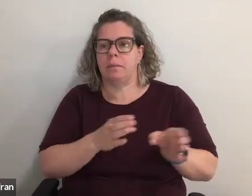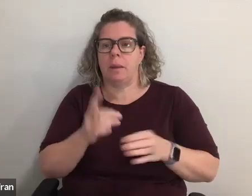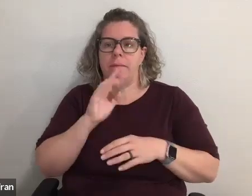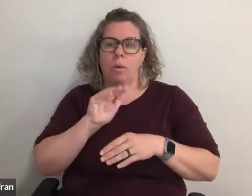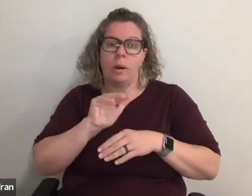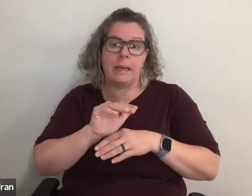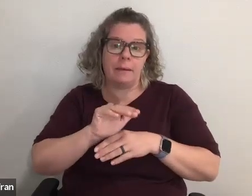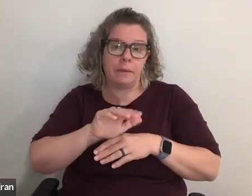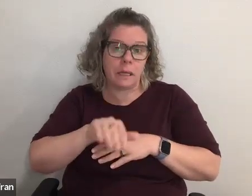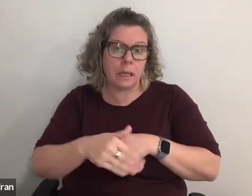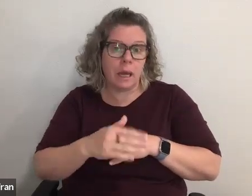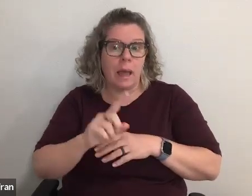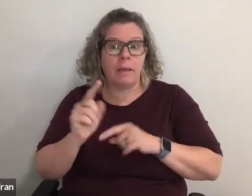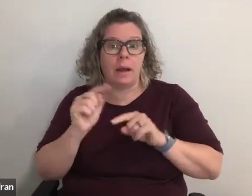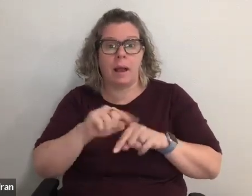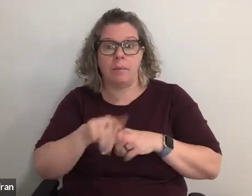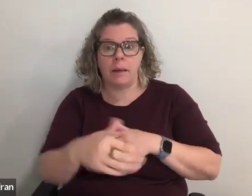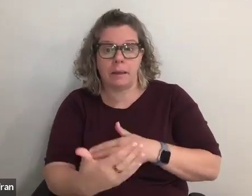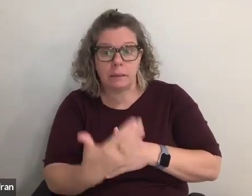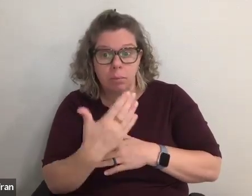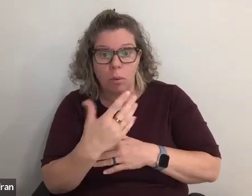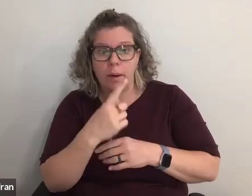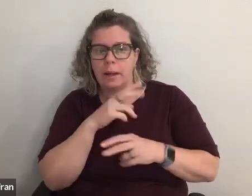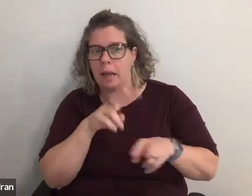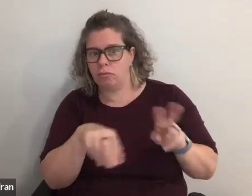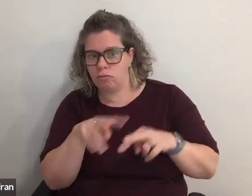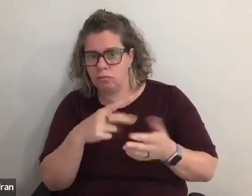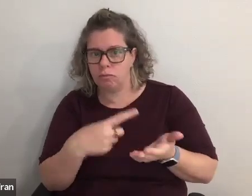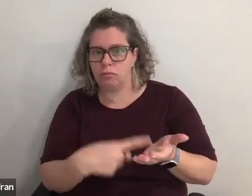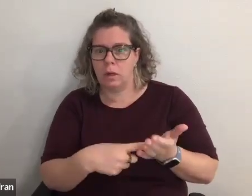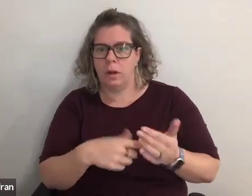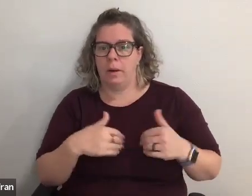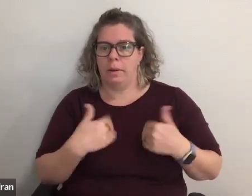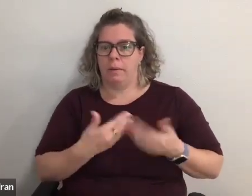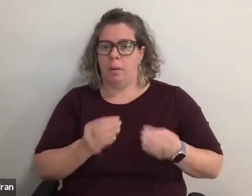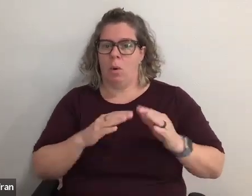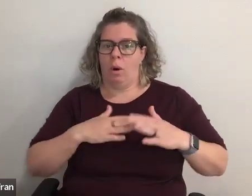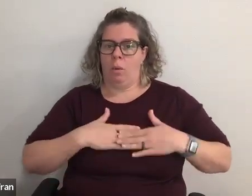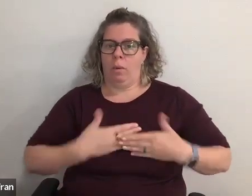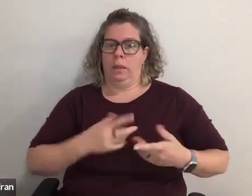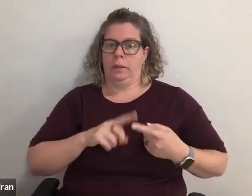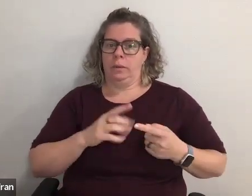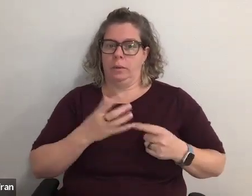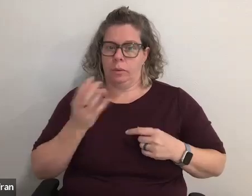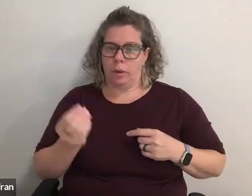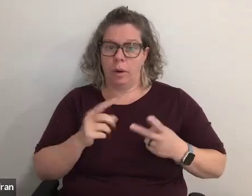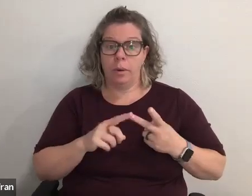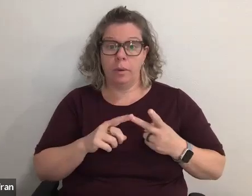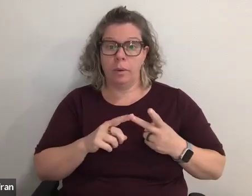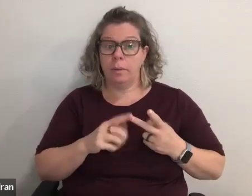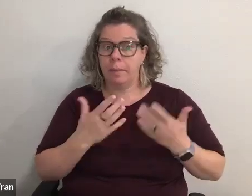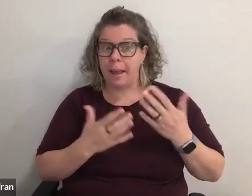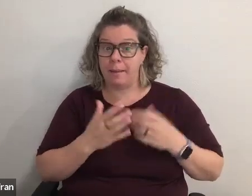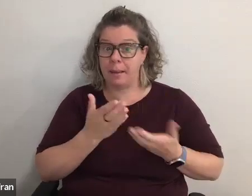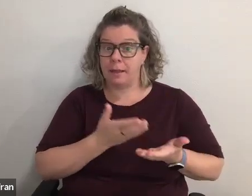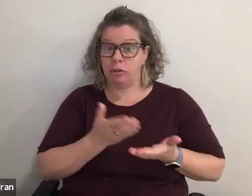and try to, come back out the next day and reassess if the adolescent is more willing? Is there a way to make transportation